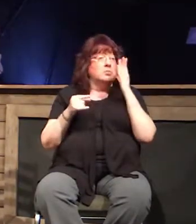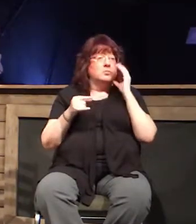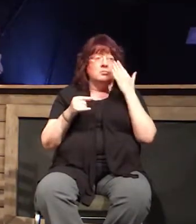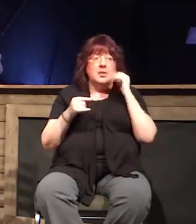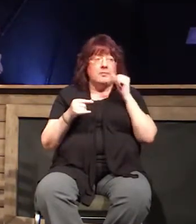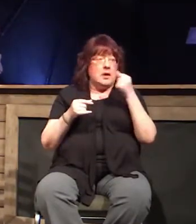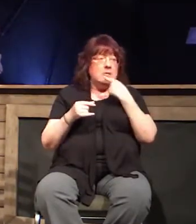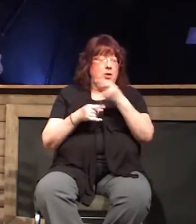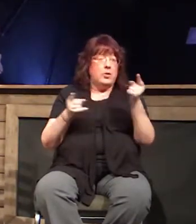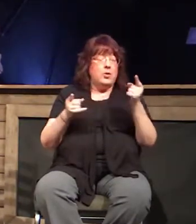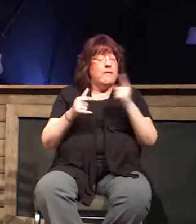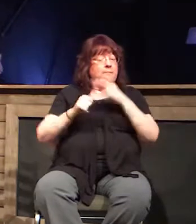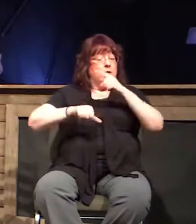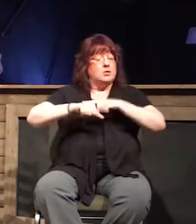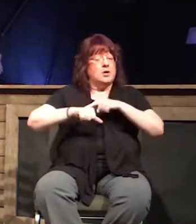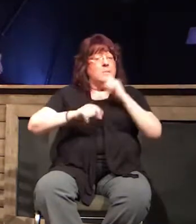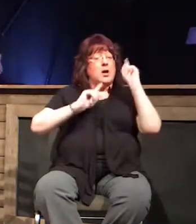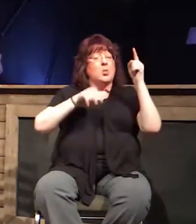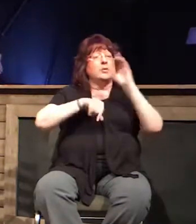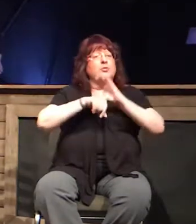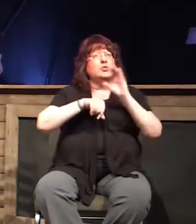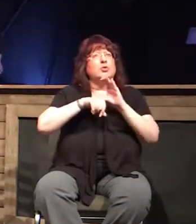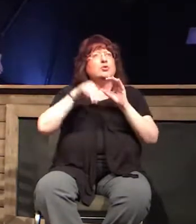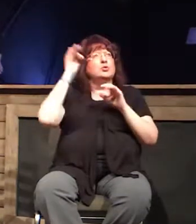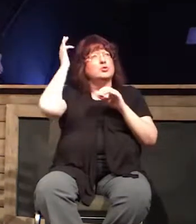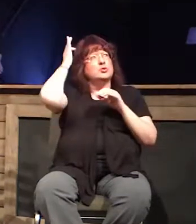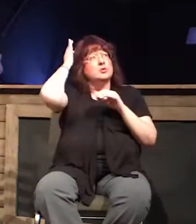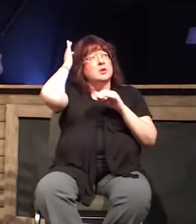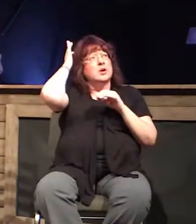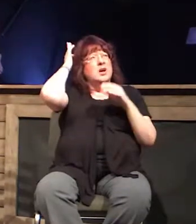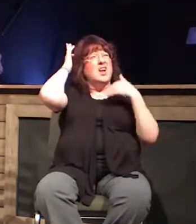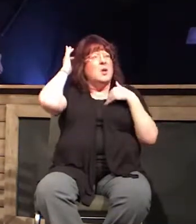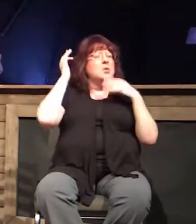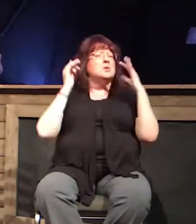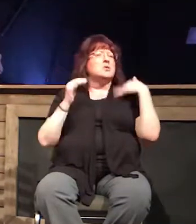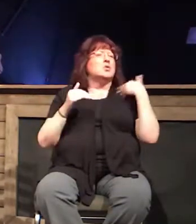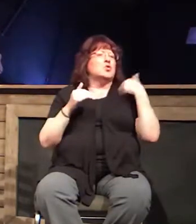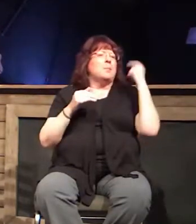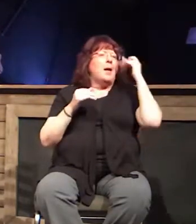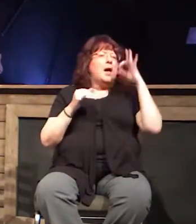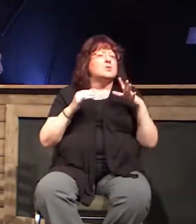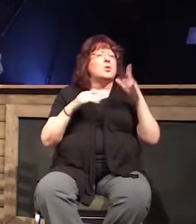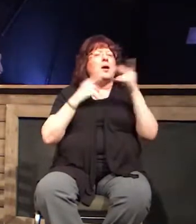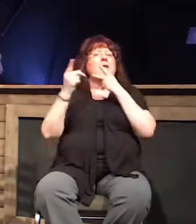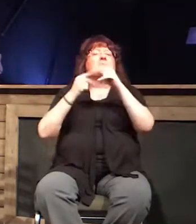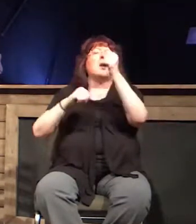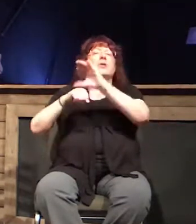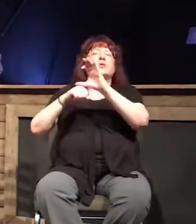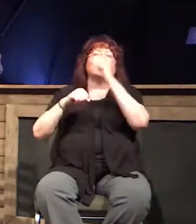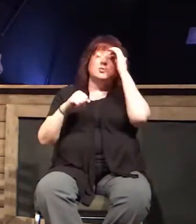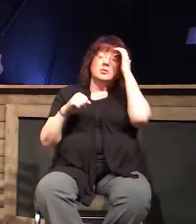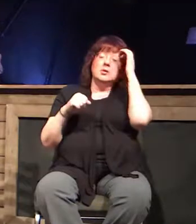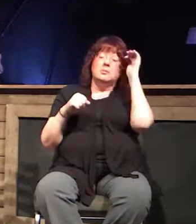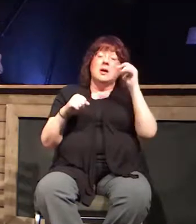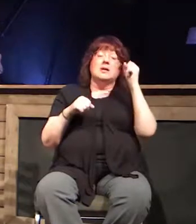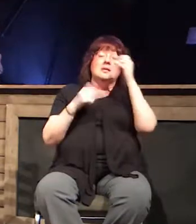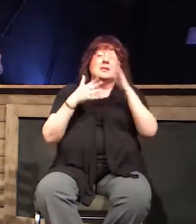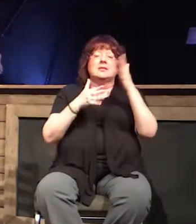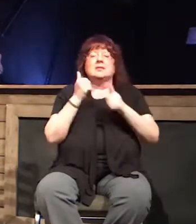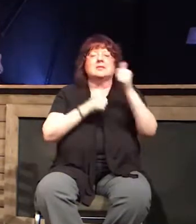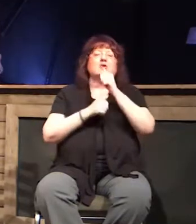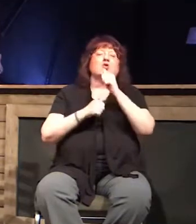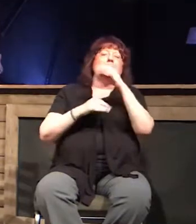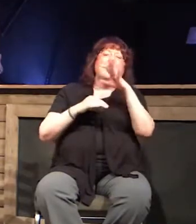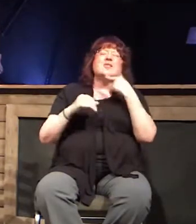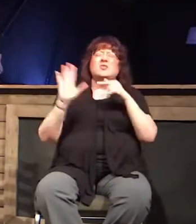heard. I remember the first time I went to church. At the time, I was a youth pastor, and I went to visit another church. My senior pastor just needed a break